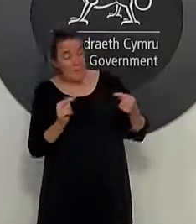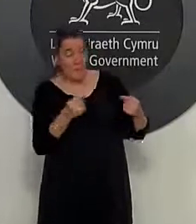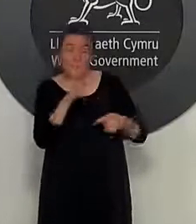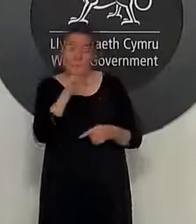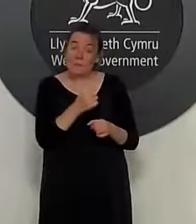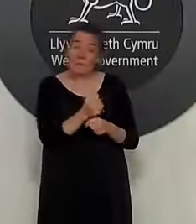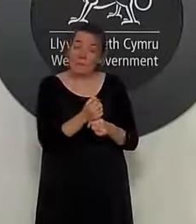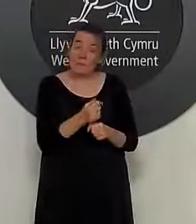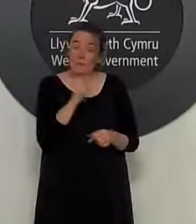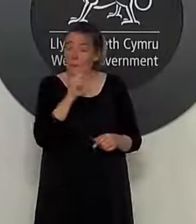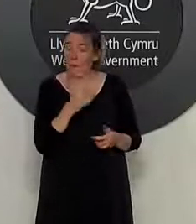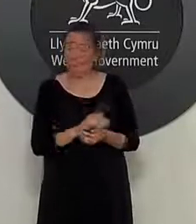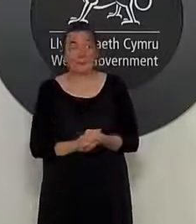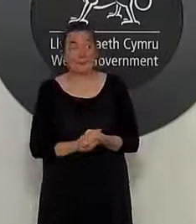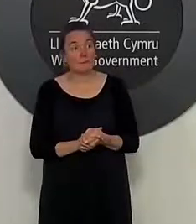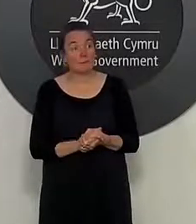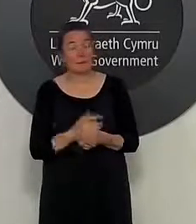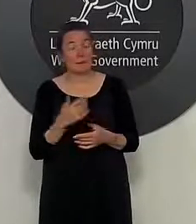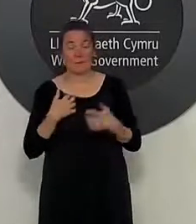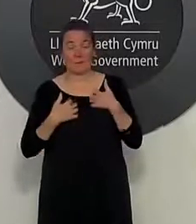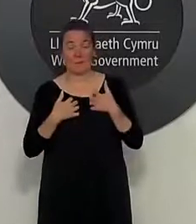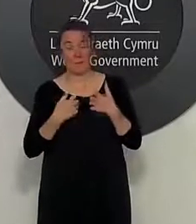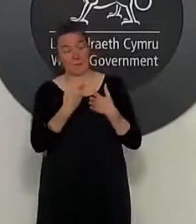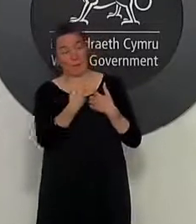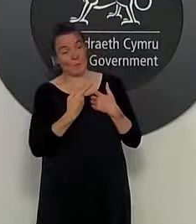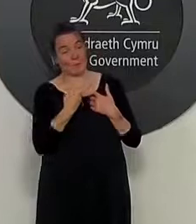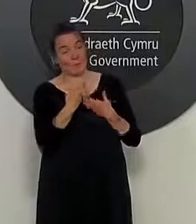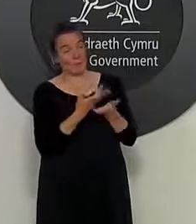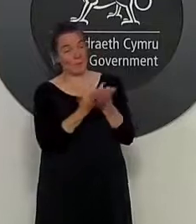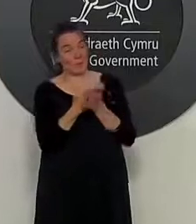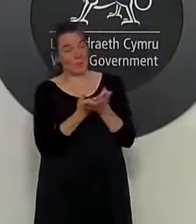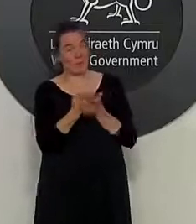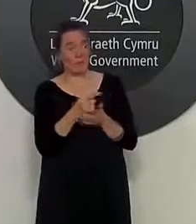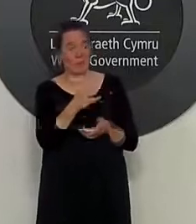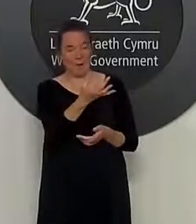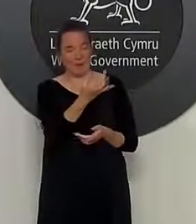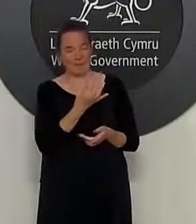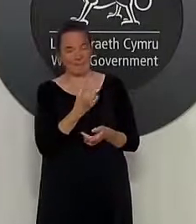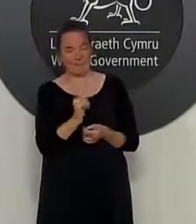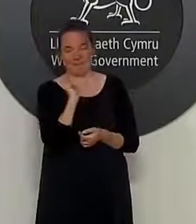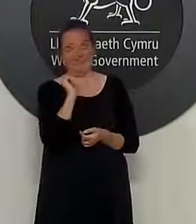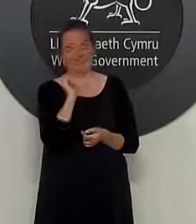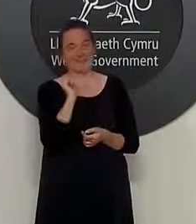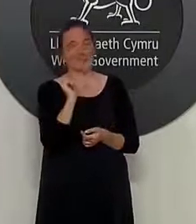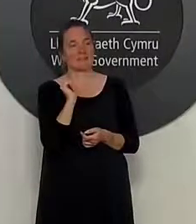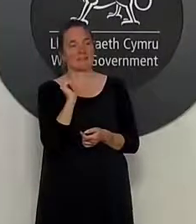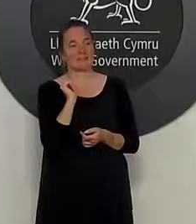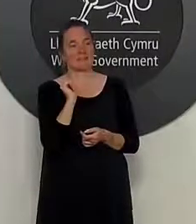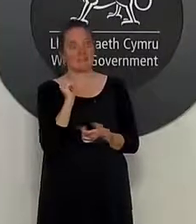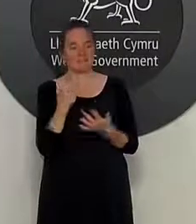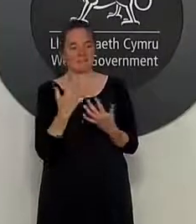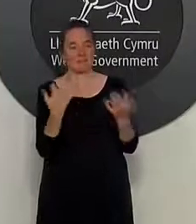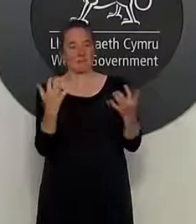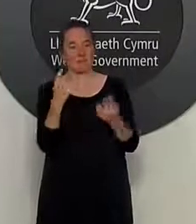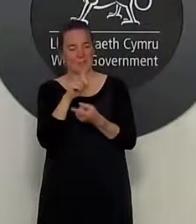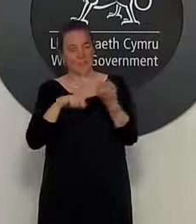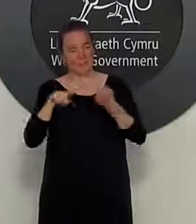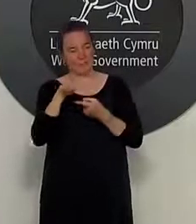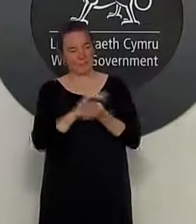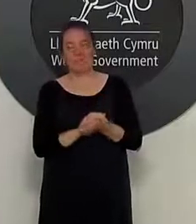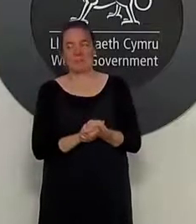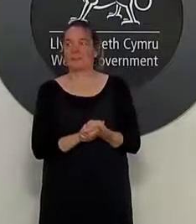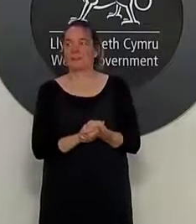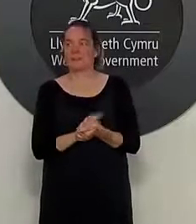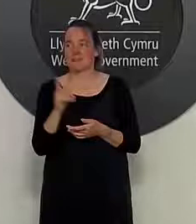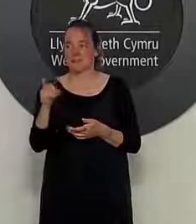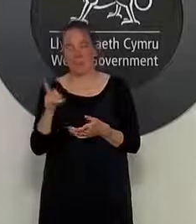forward, Tom, I think you and I are having a conversation. You asked me in the last press conference whether we did, so there we are. Politician